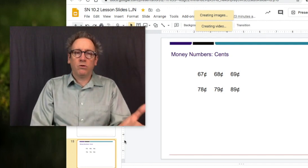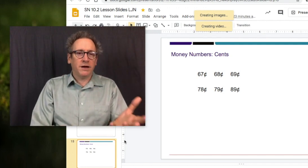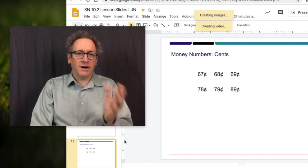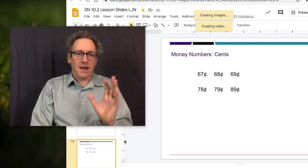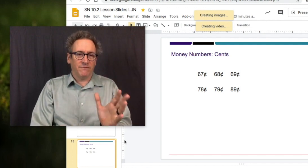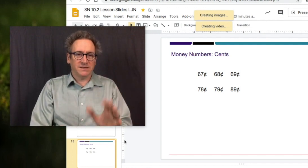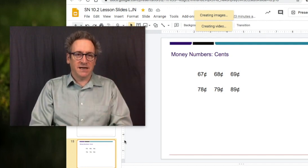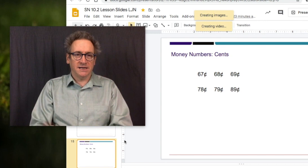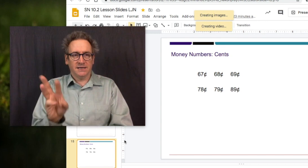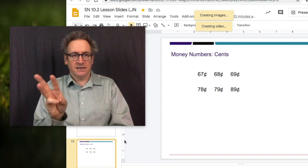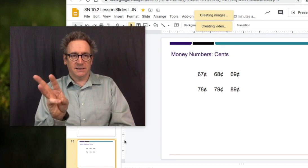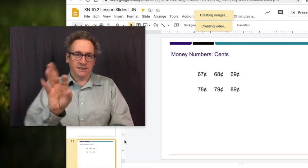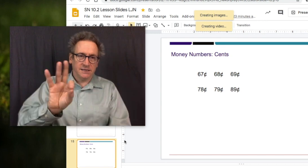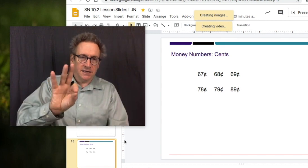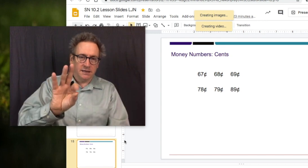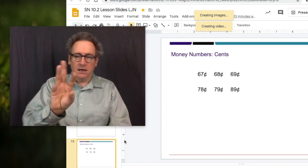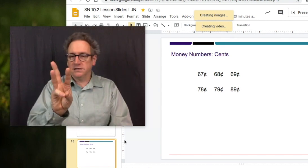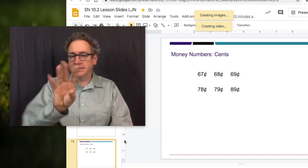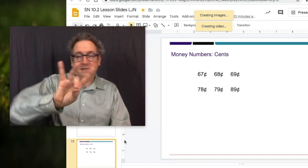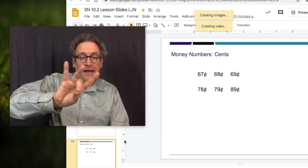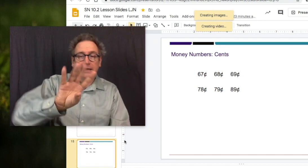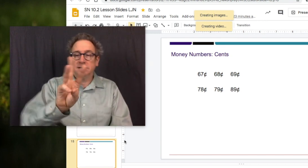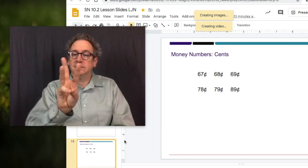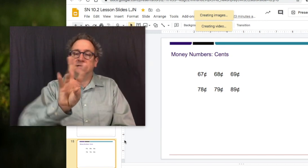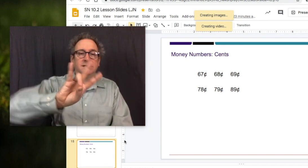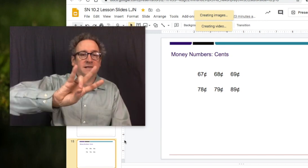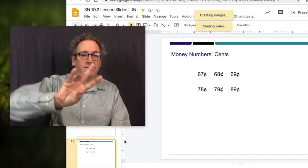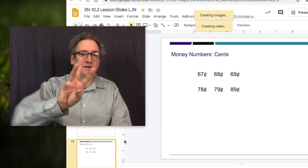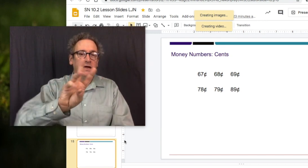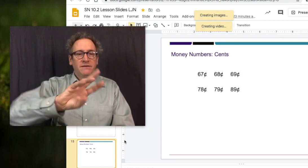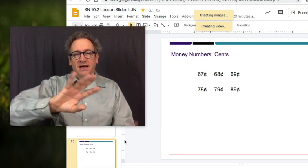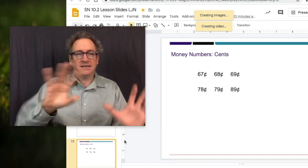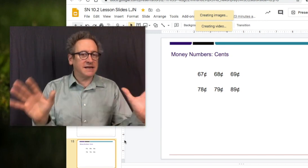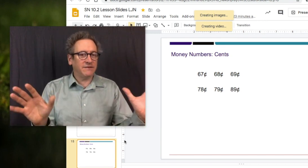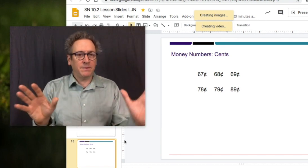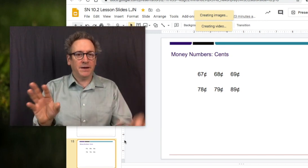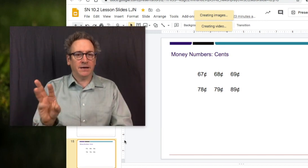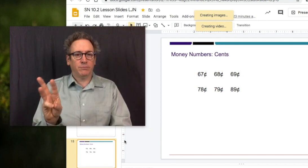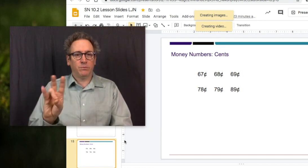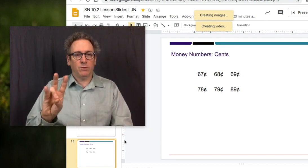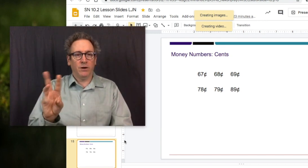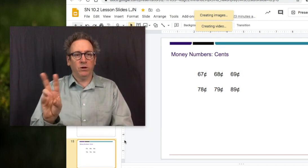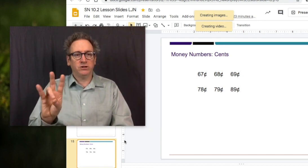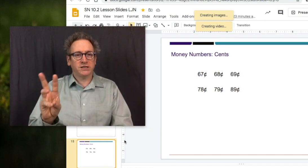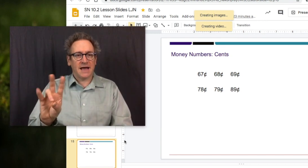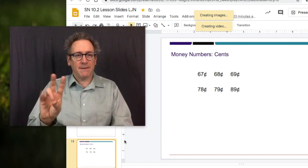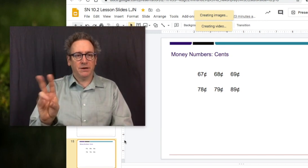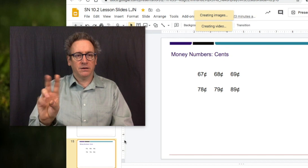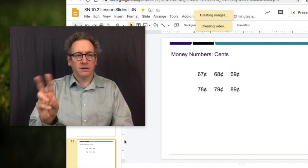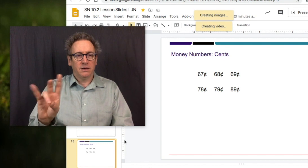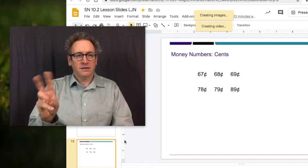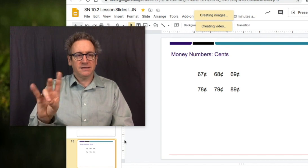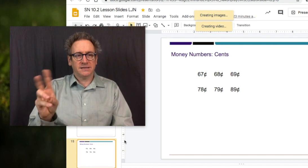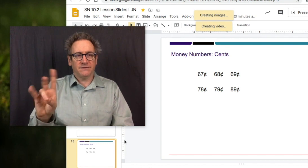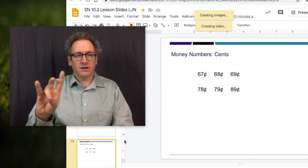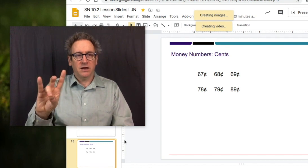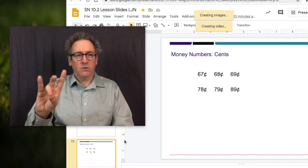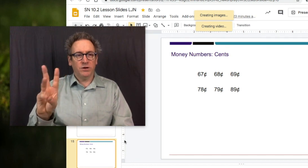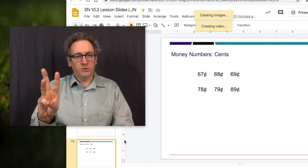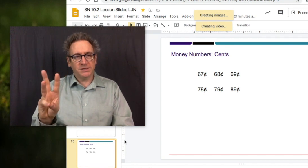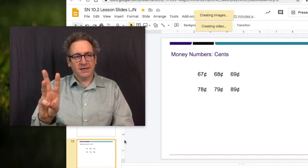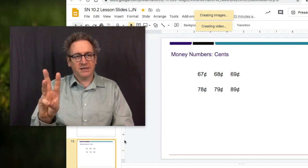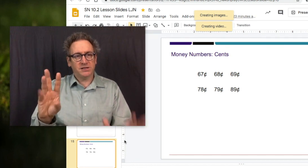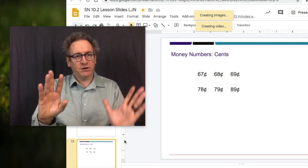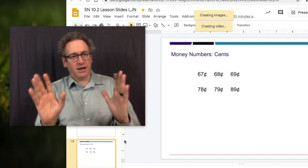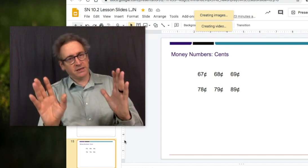Don't worry about emphasizing 60, 68, 67. It doesn't have to be big. It will just happen. 6, 7. When